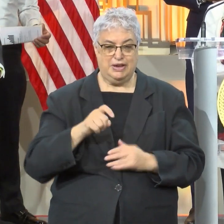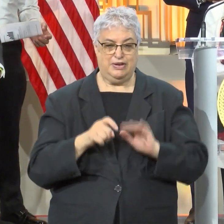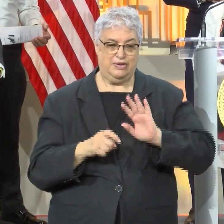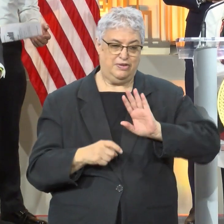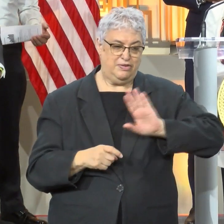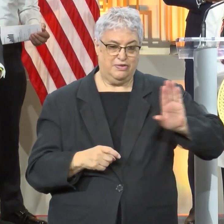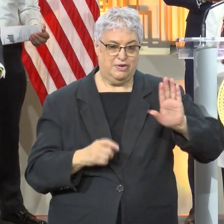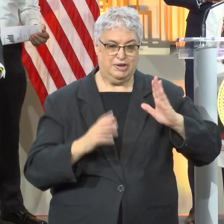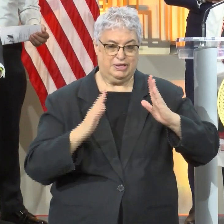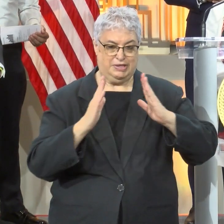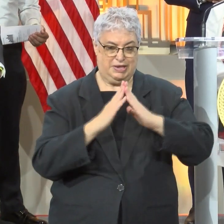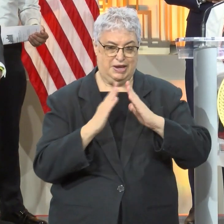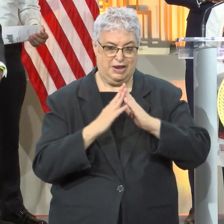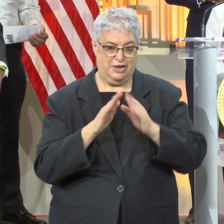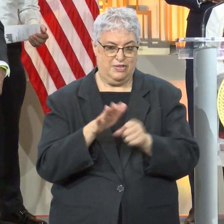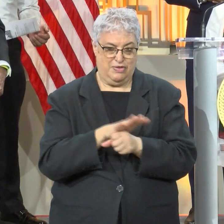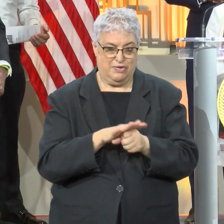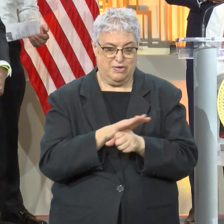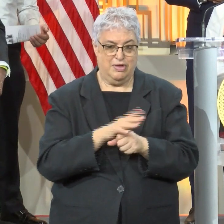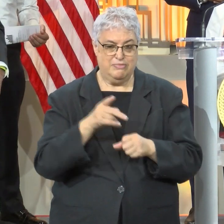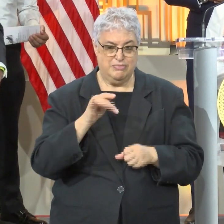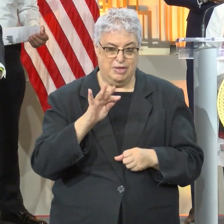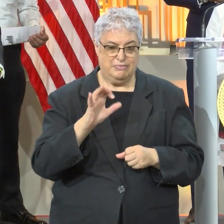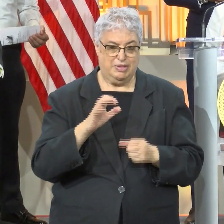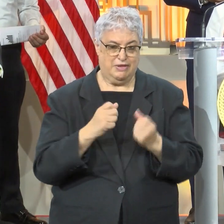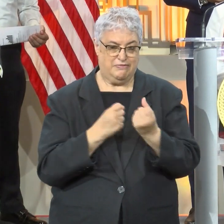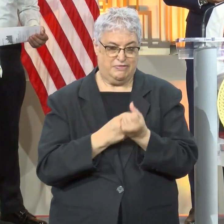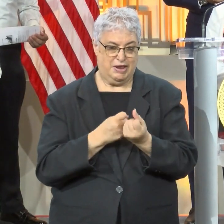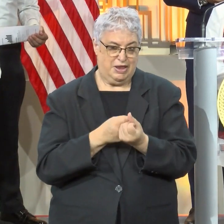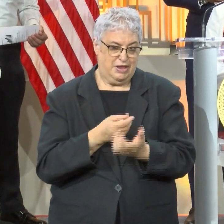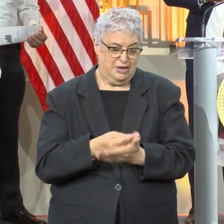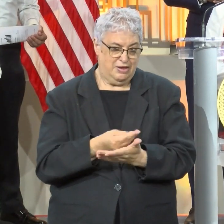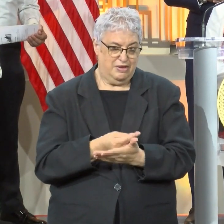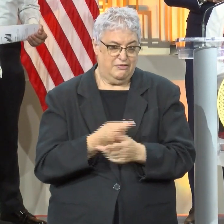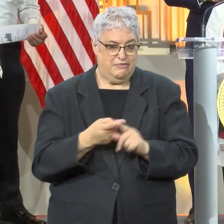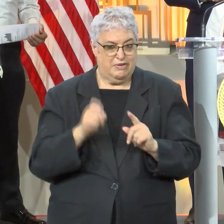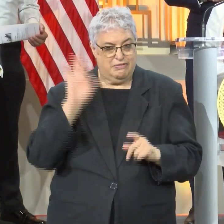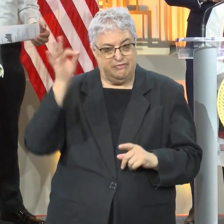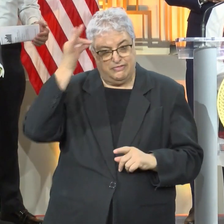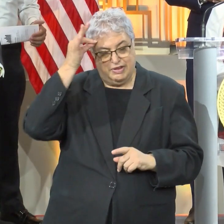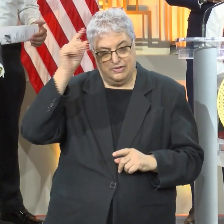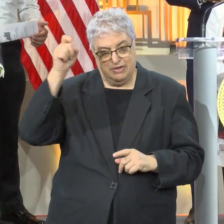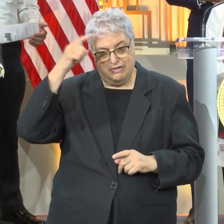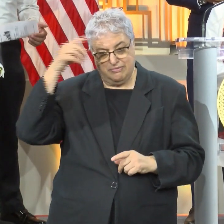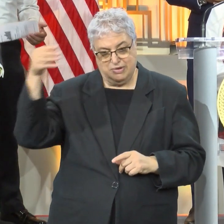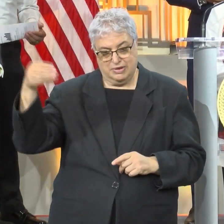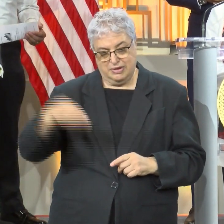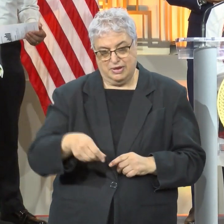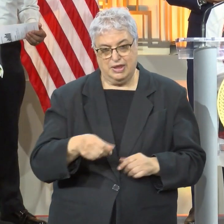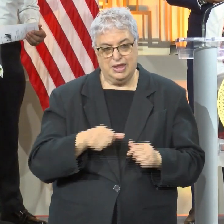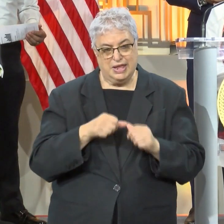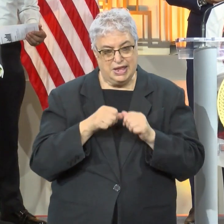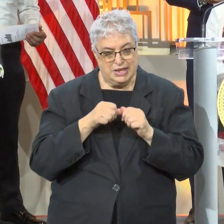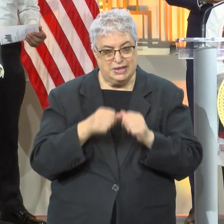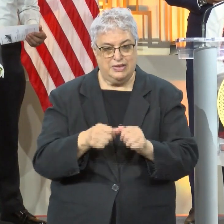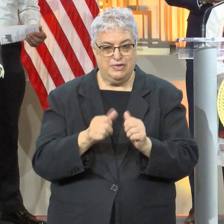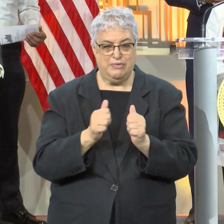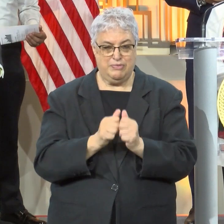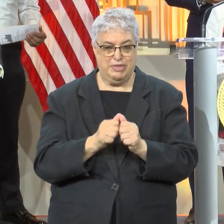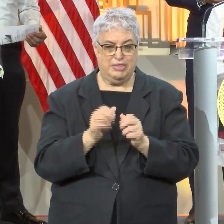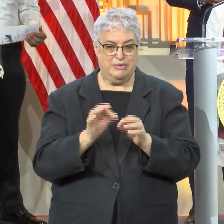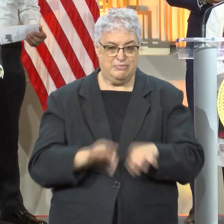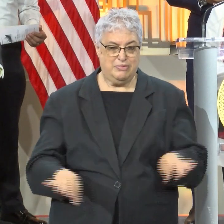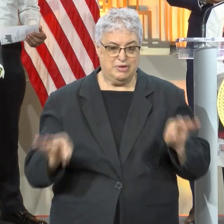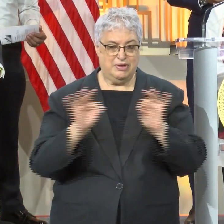funding. When I say your funding, local and public funding coming from the federal government so that essential services can continue. The